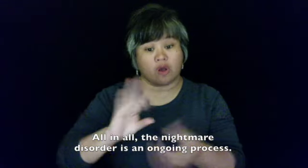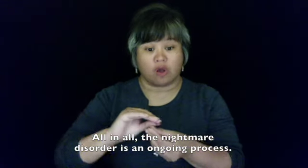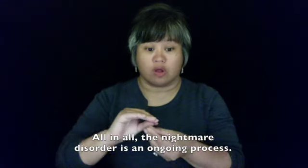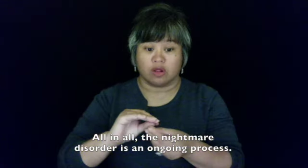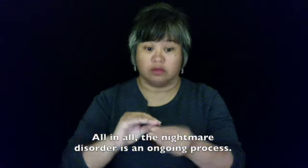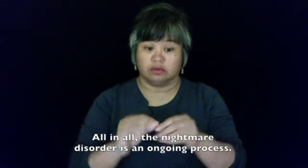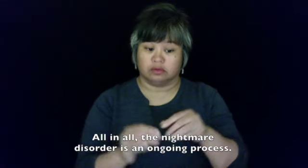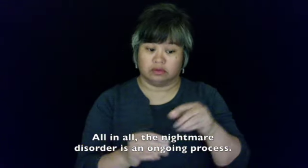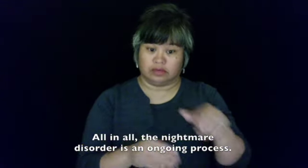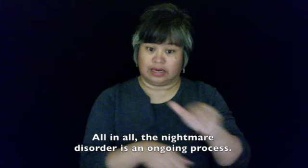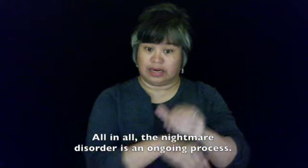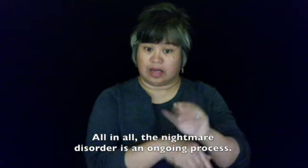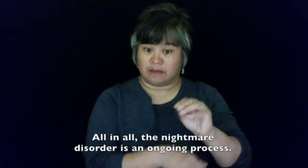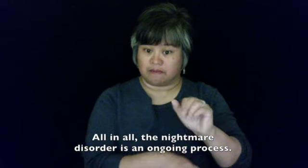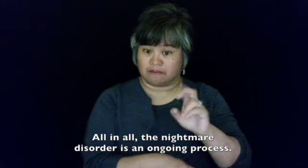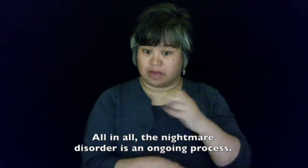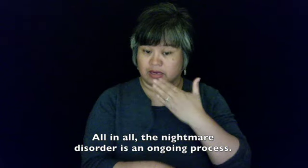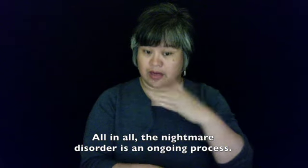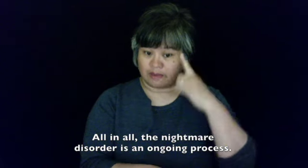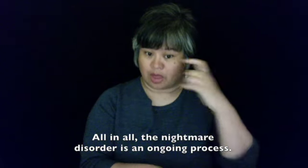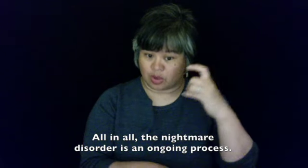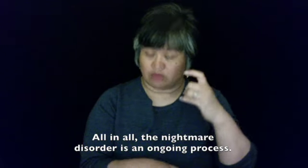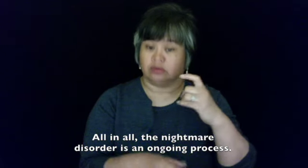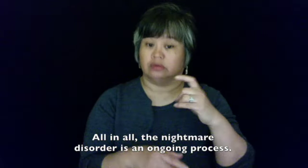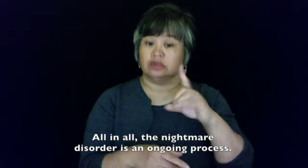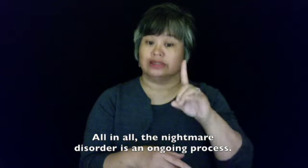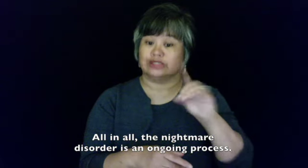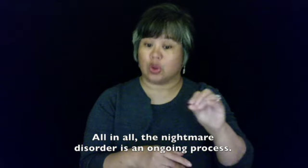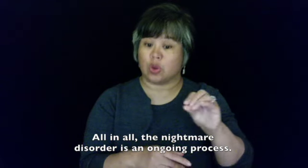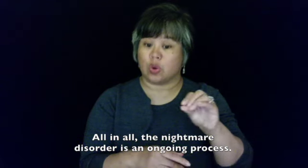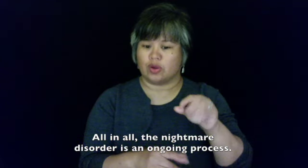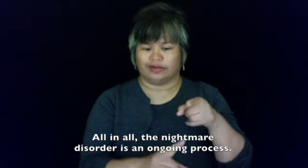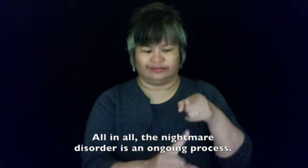All in all, the nightmare disorder is an ongoing process.